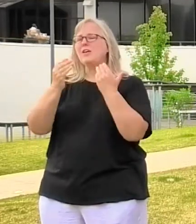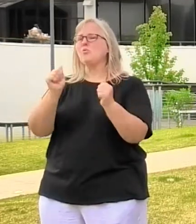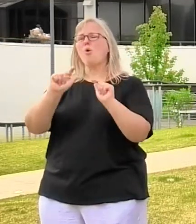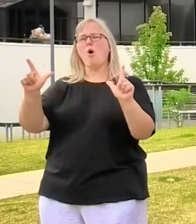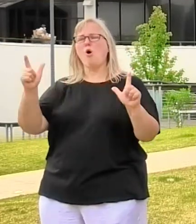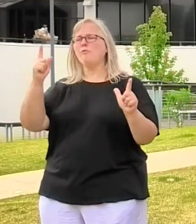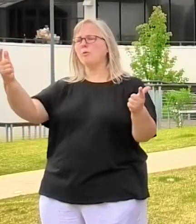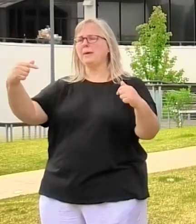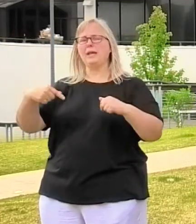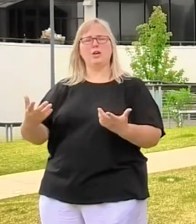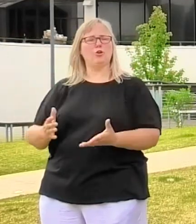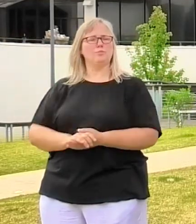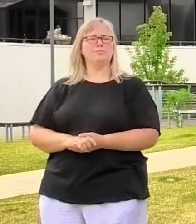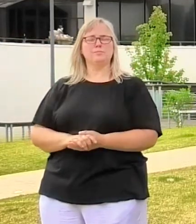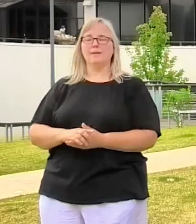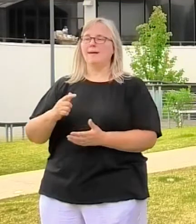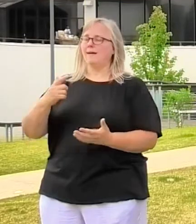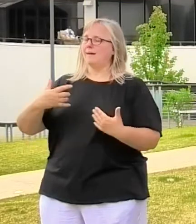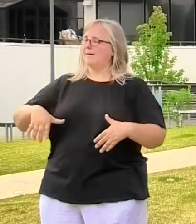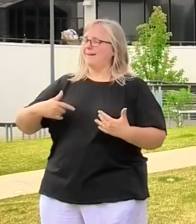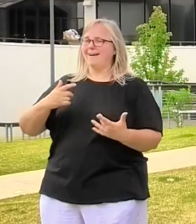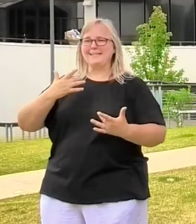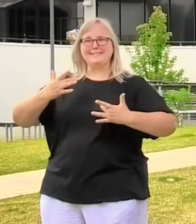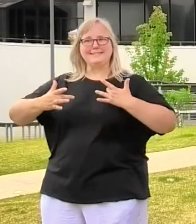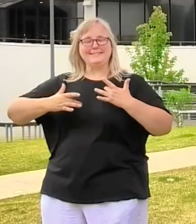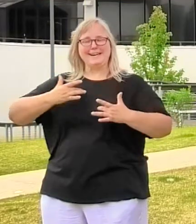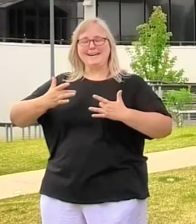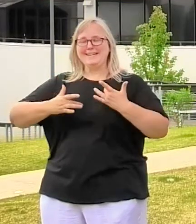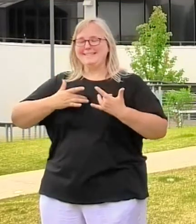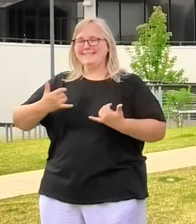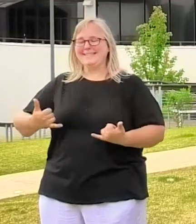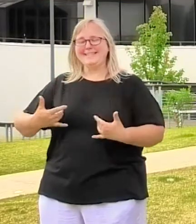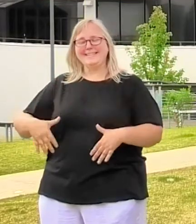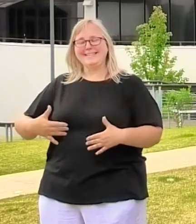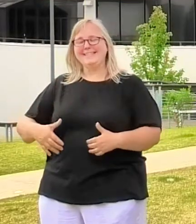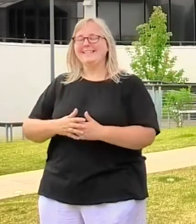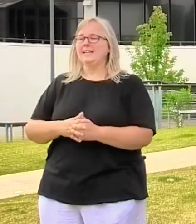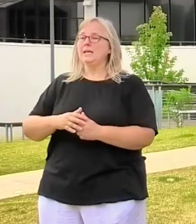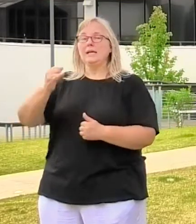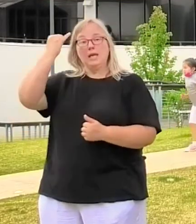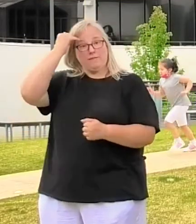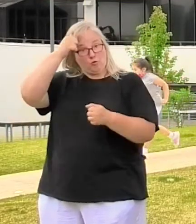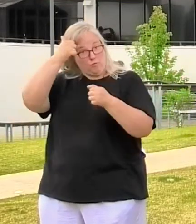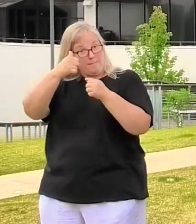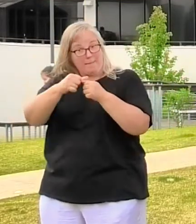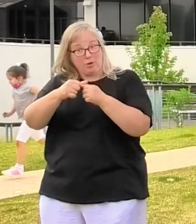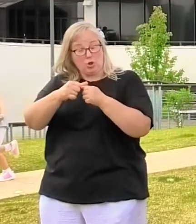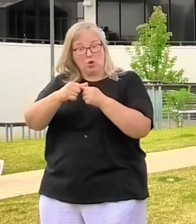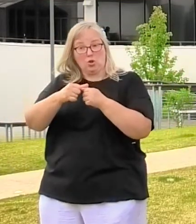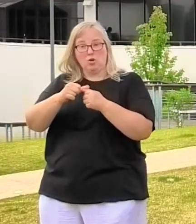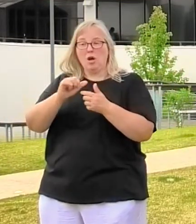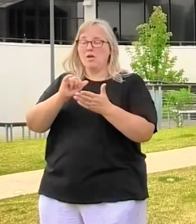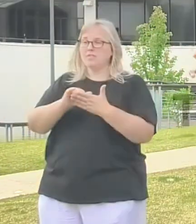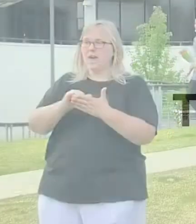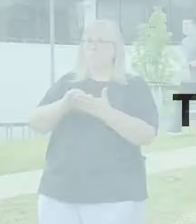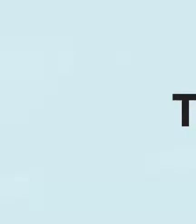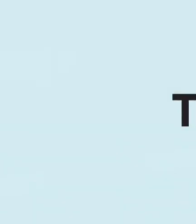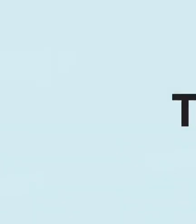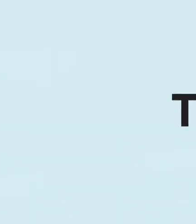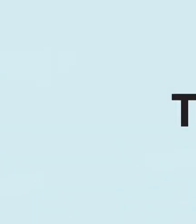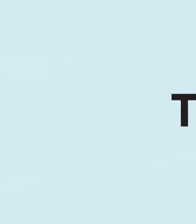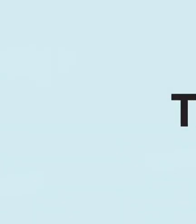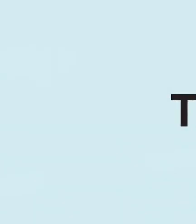being here. What an exciting day! If you recall, it was a remarkably